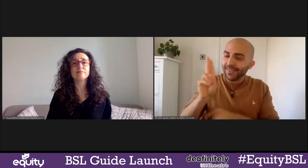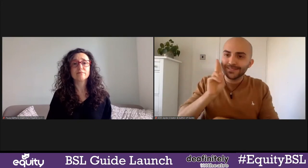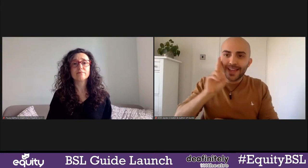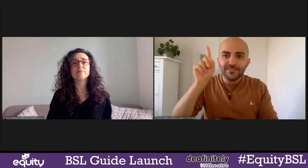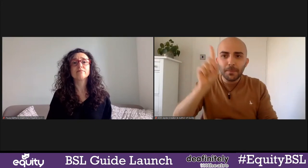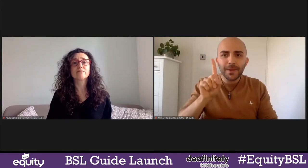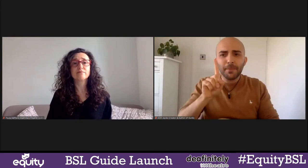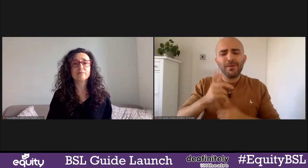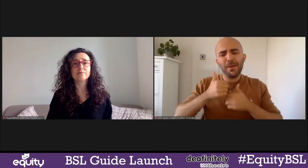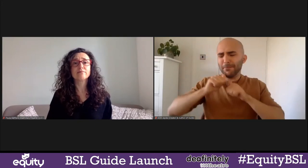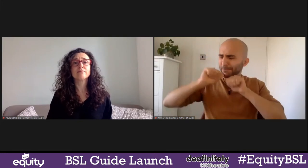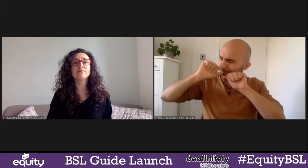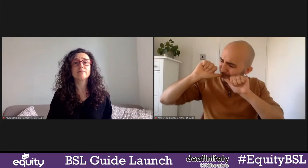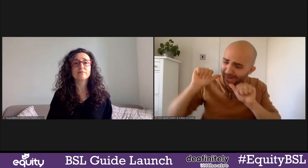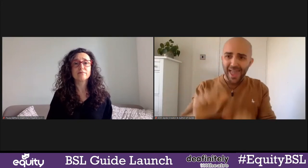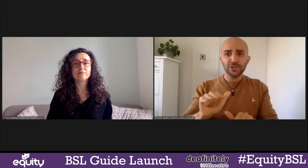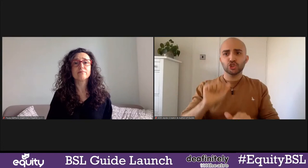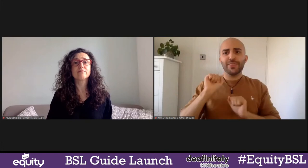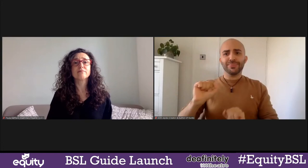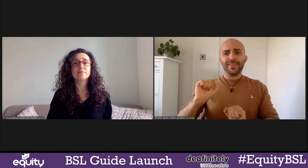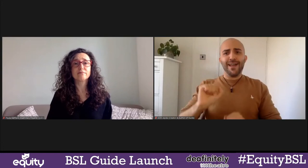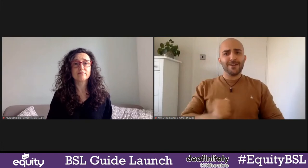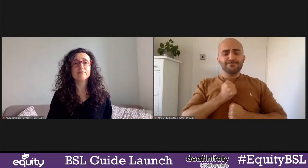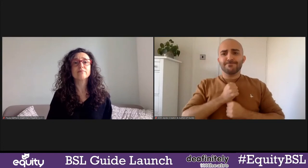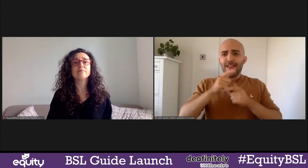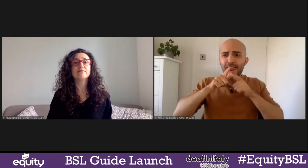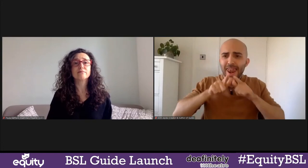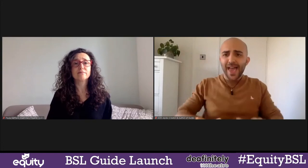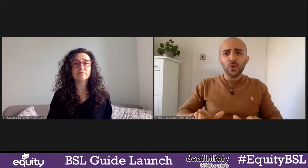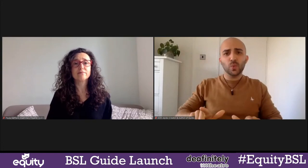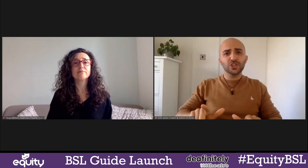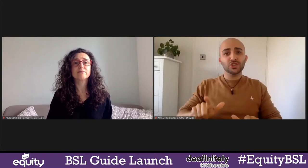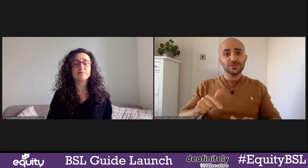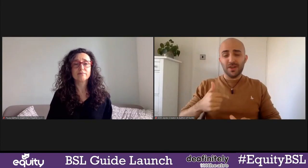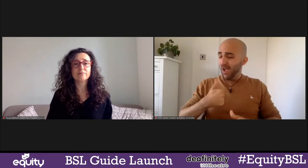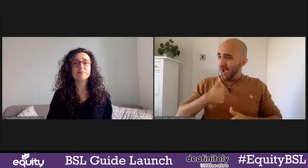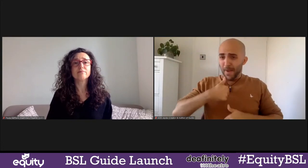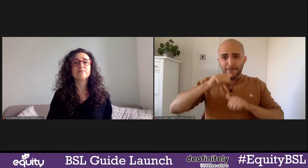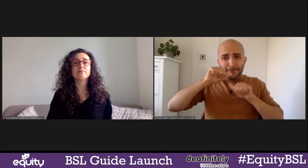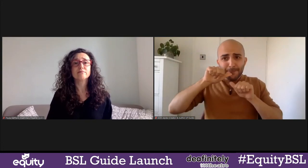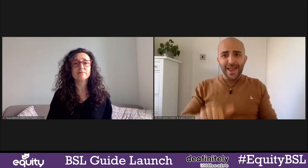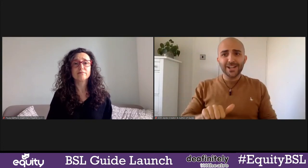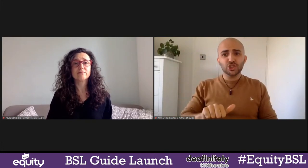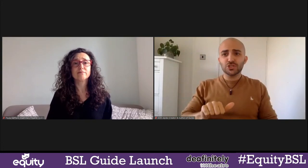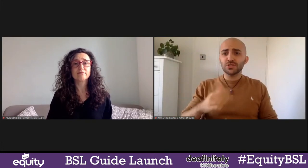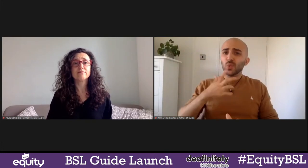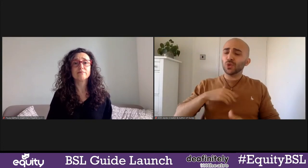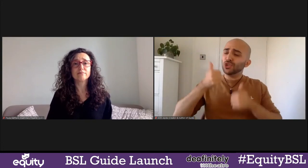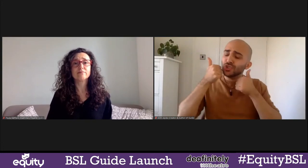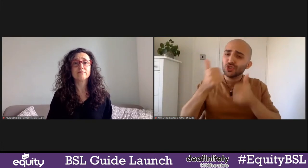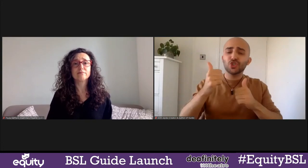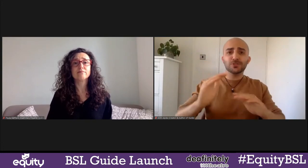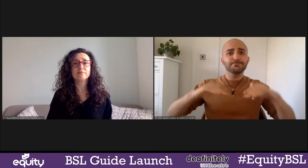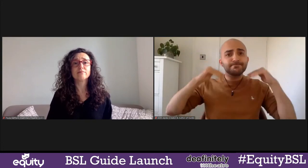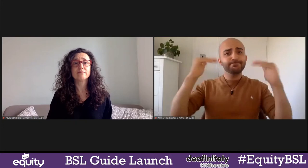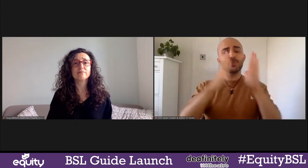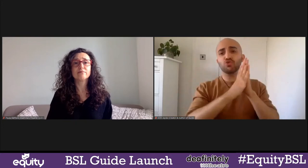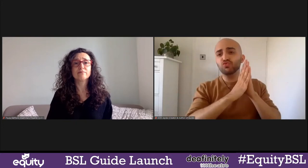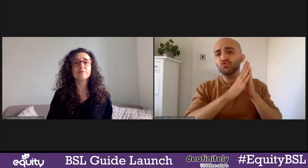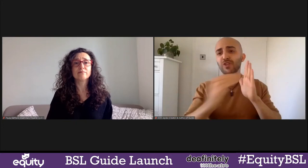So that's why it's sign language, and deaf people are passionate about their language. I'm passionate. I want to